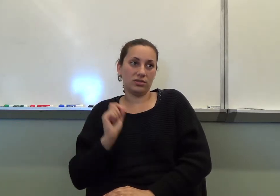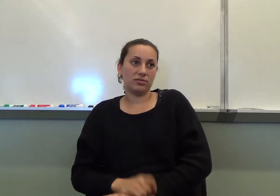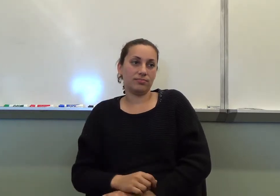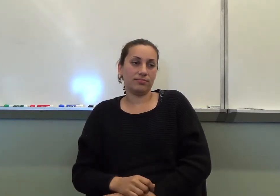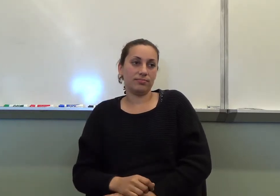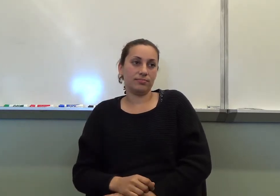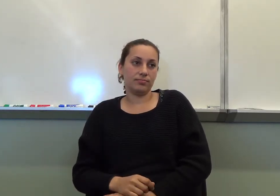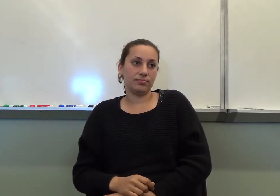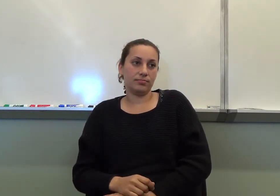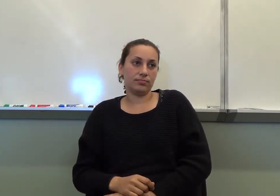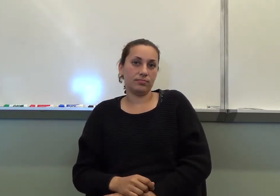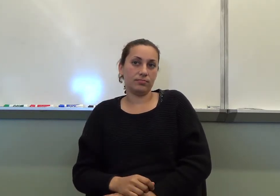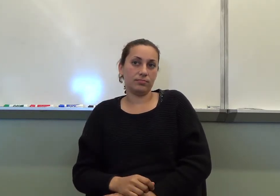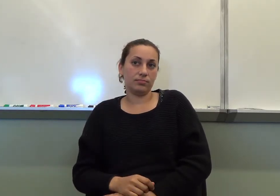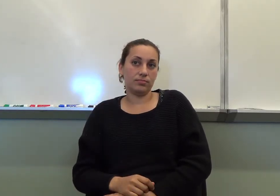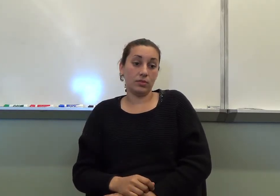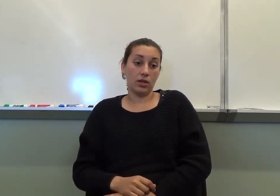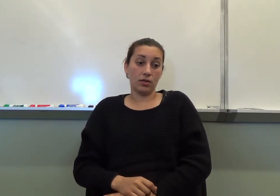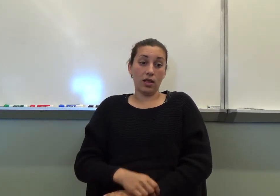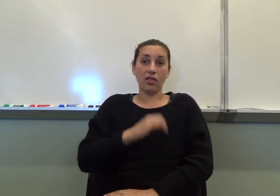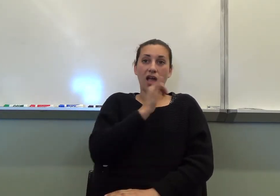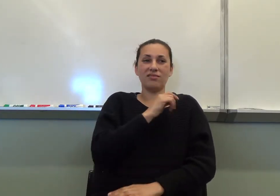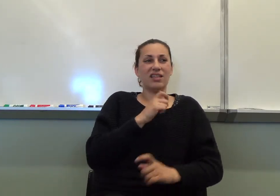Now, because of that, they can give you silly little problems like this.